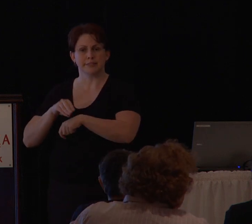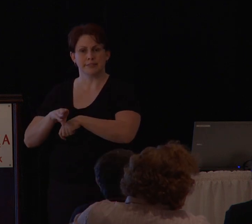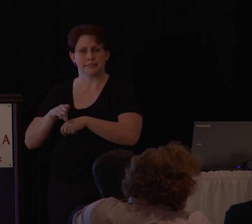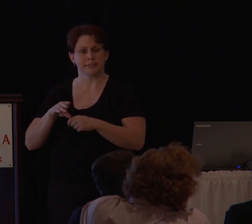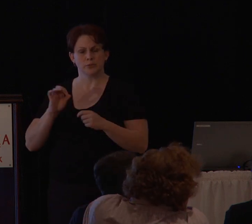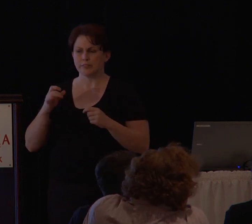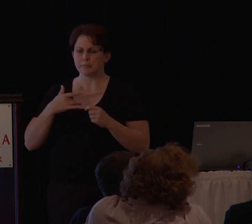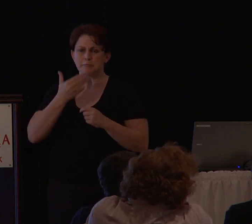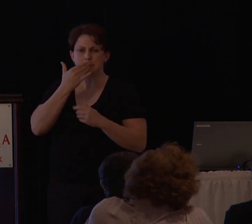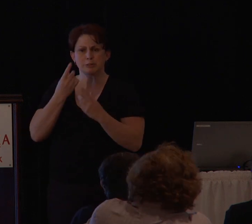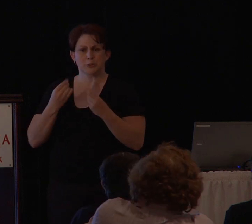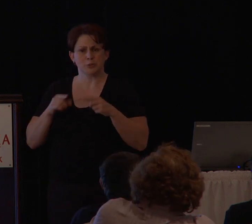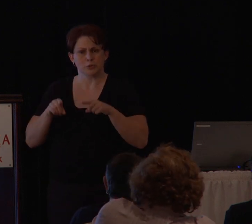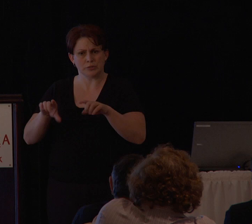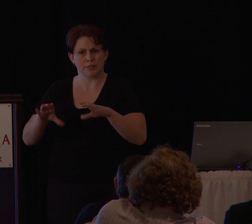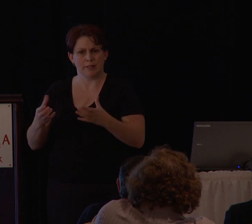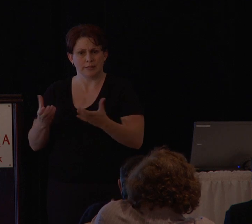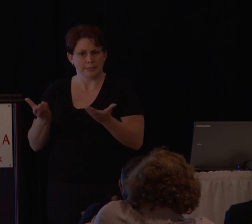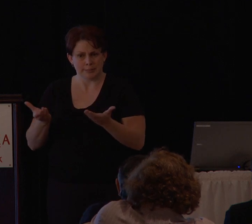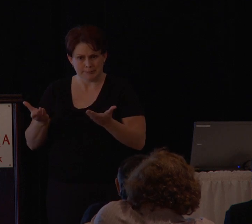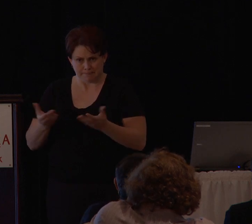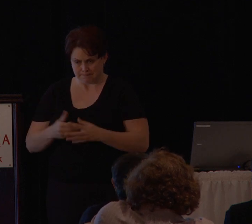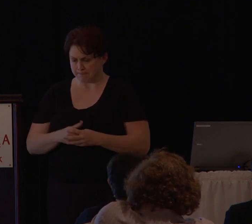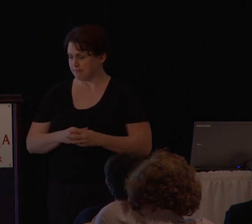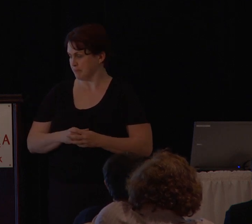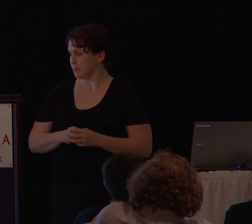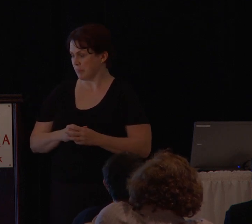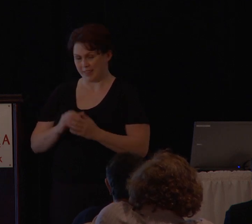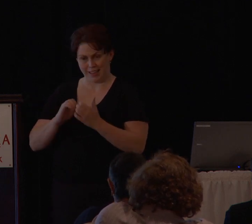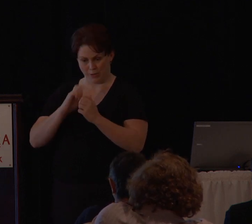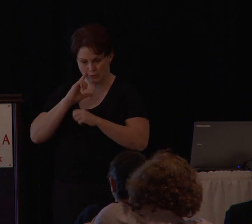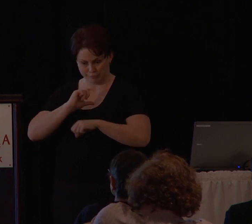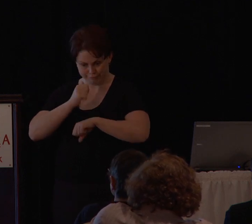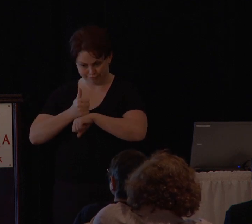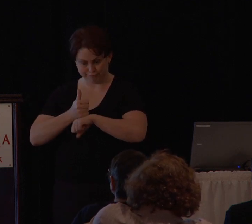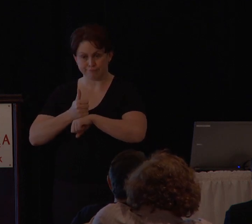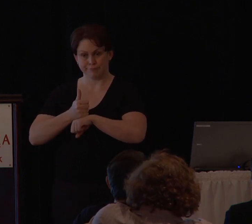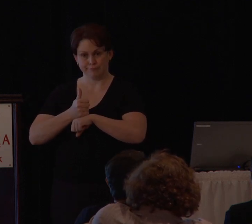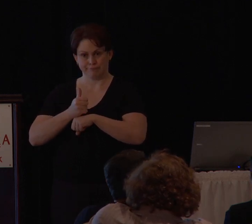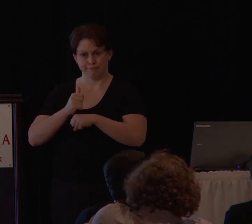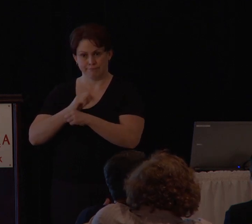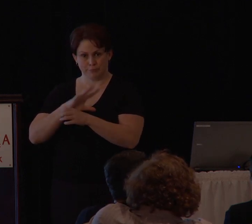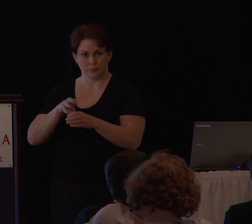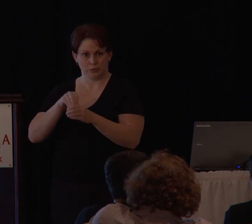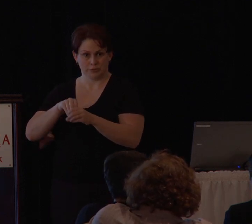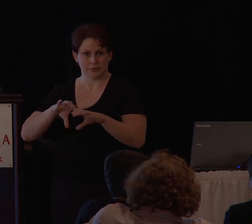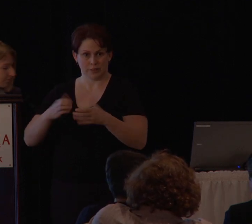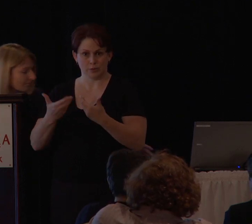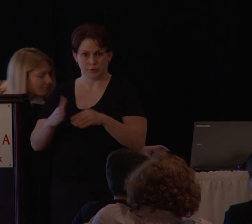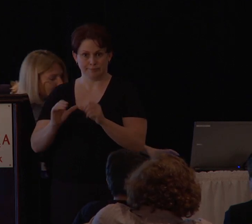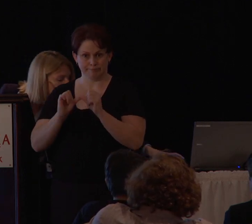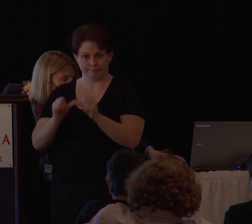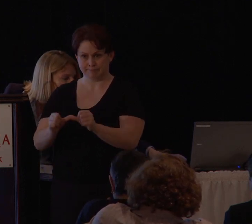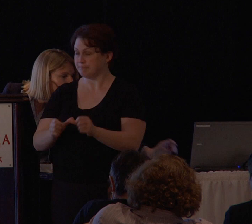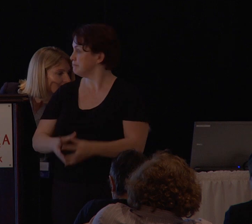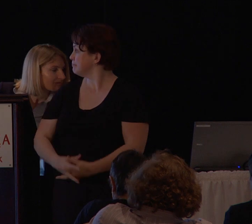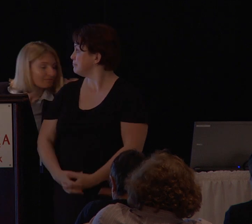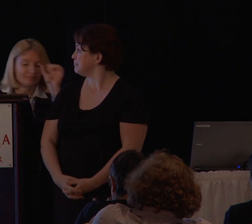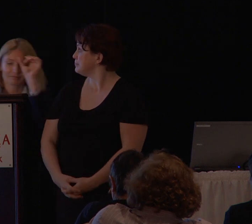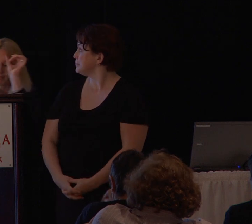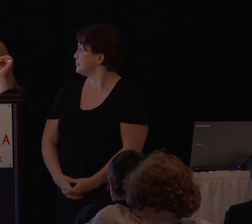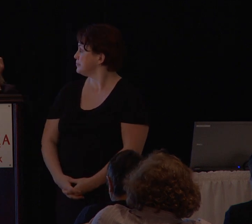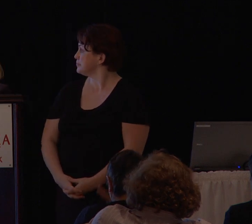best practices for creating and maintaining an inclusive classroom.